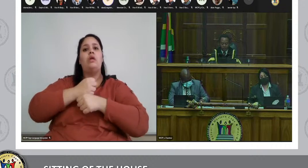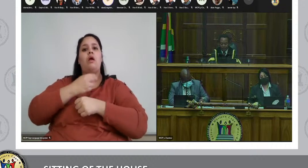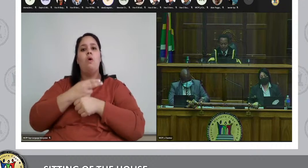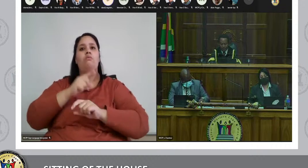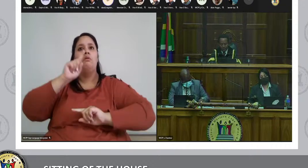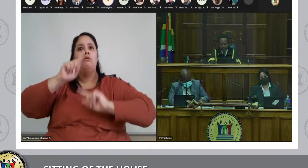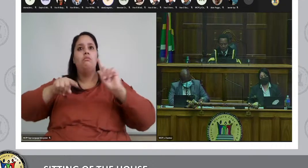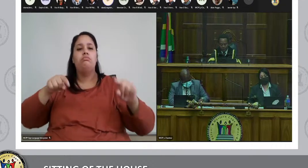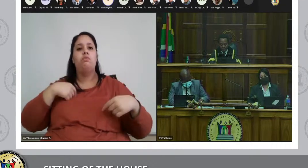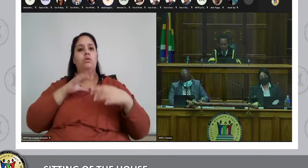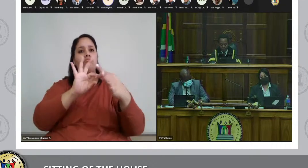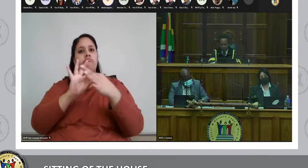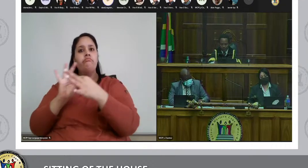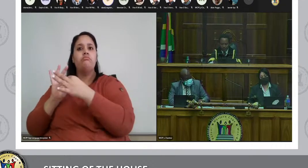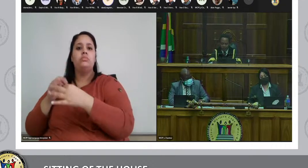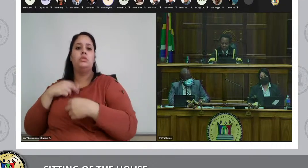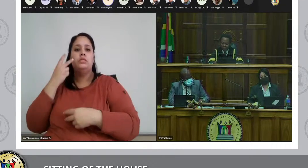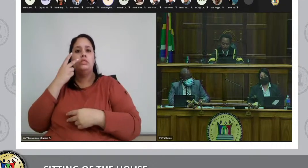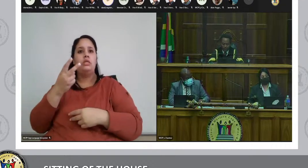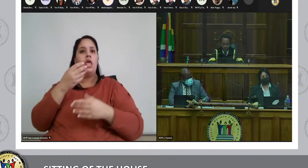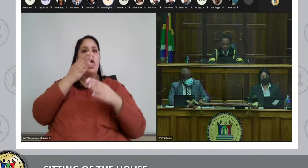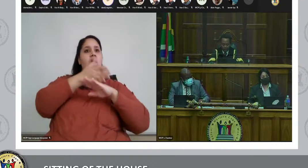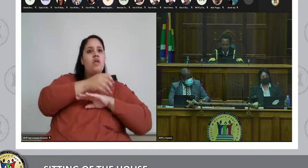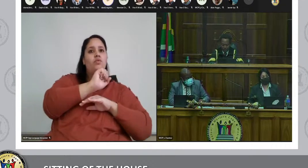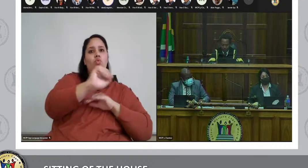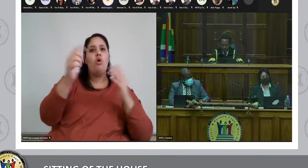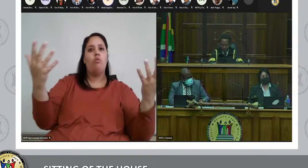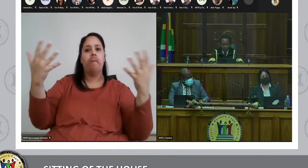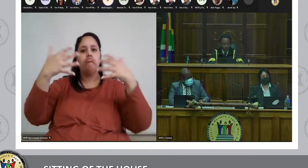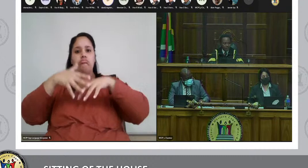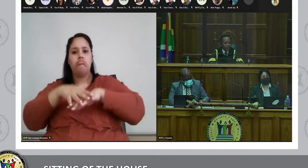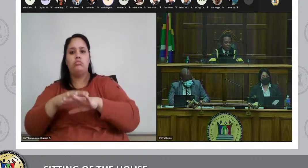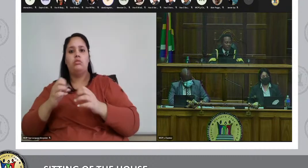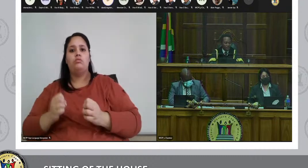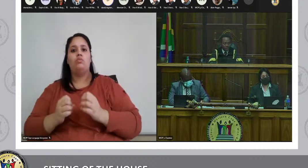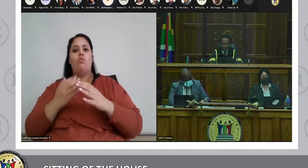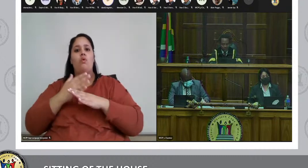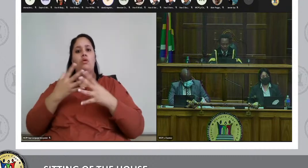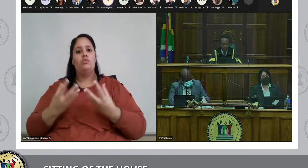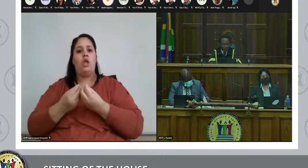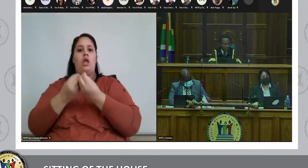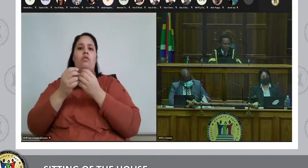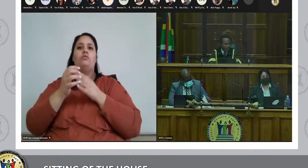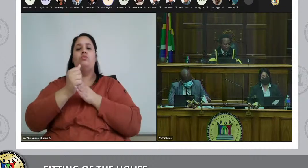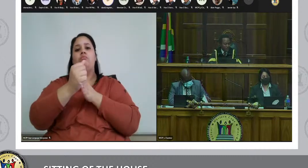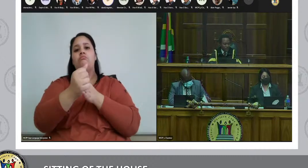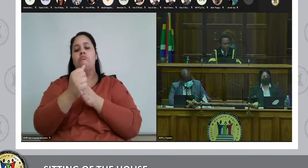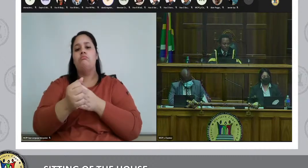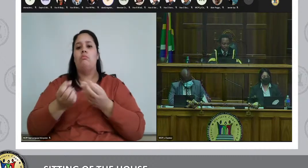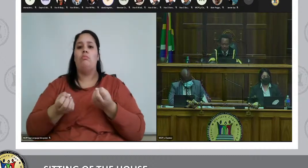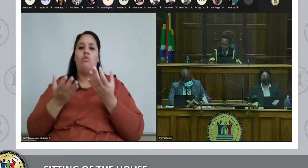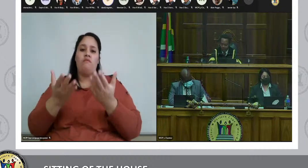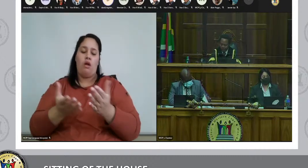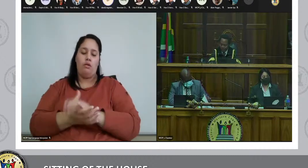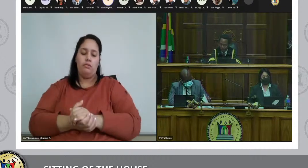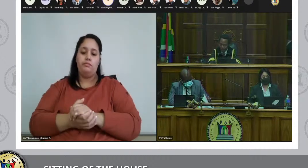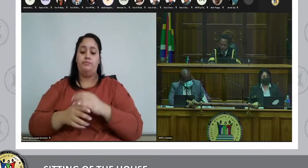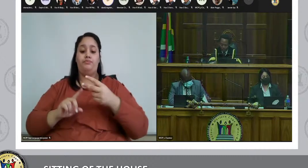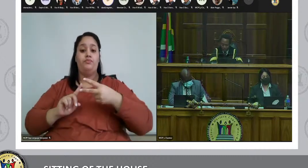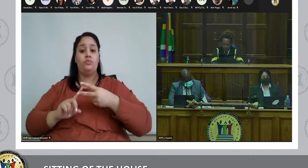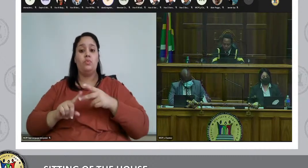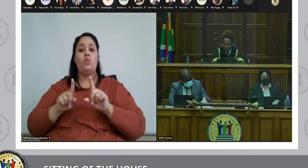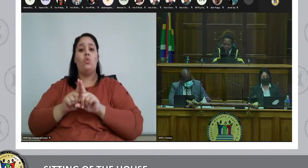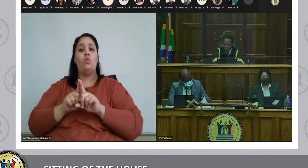to coordinate our efforts and to provide leadership. We've worked with the industry to ensure destination readiness